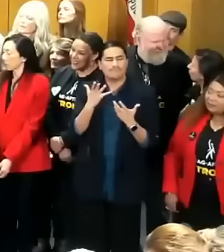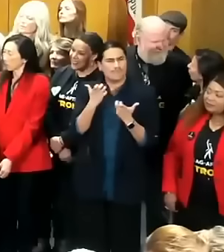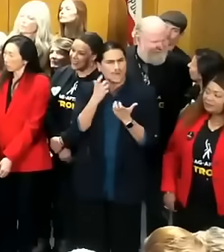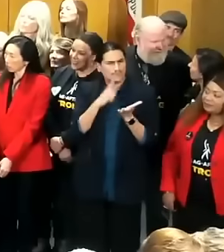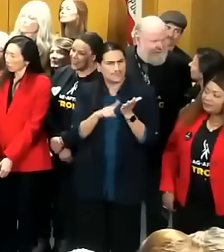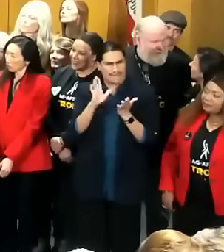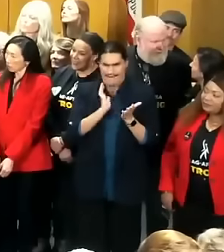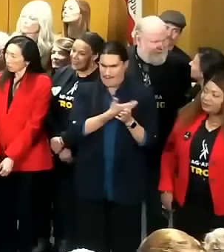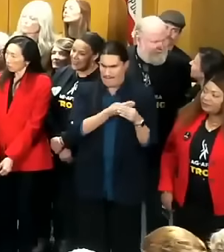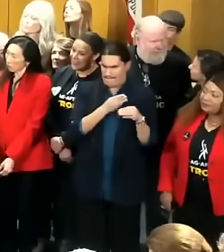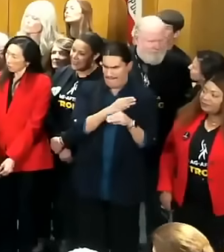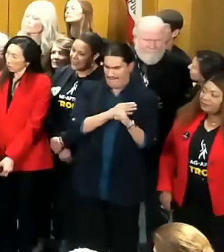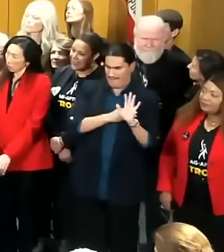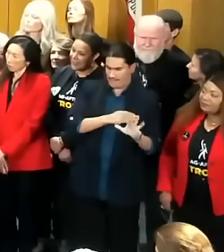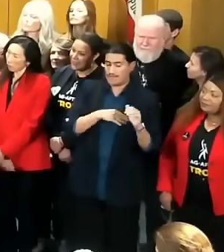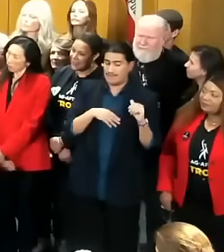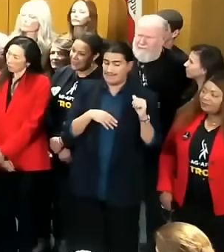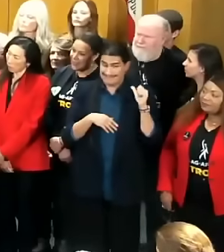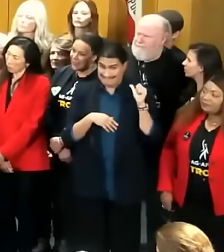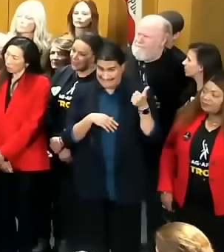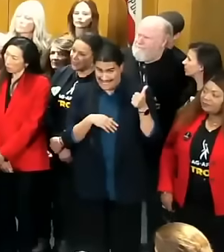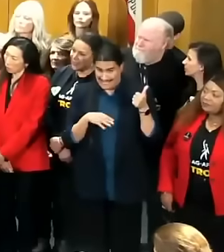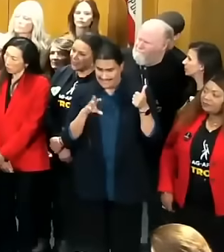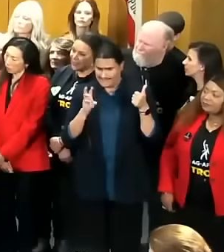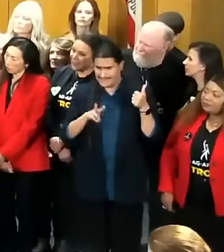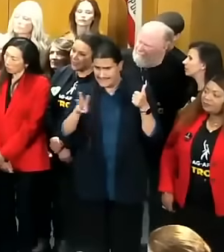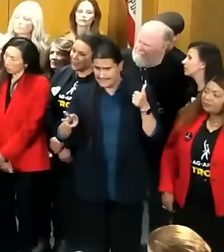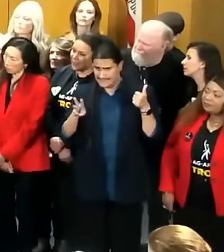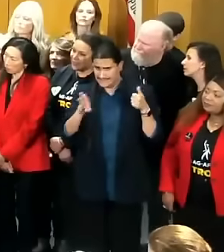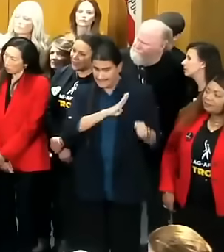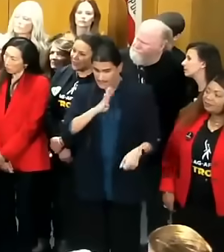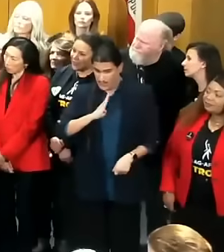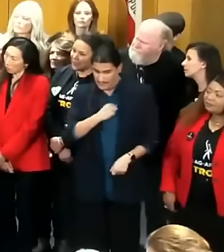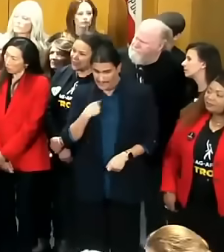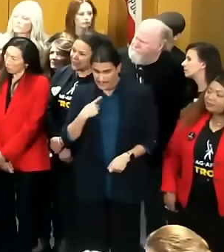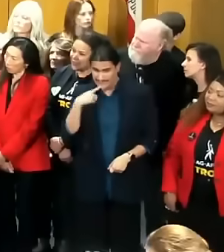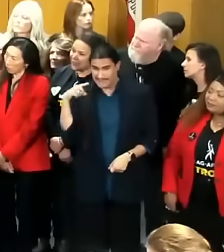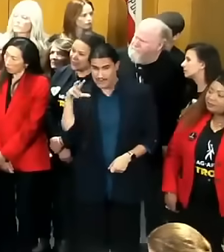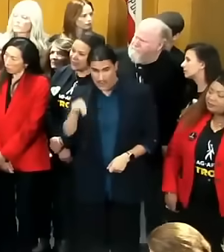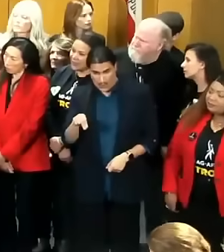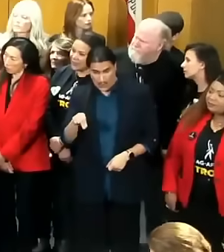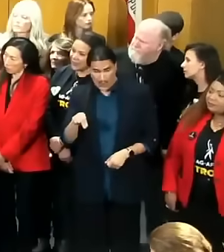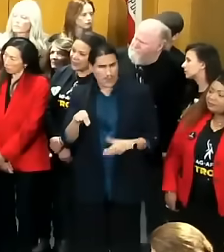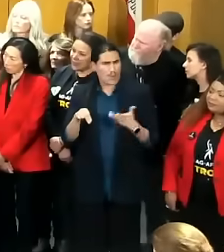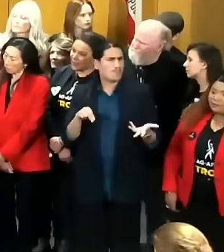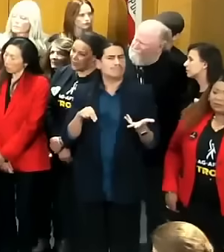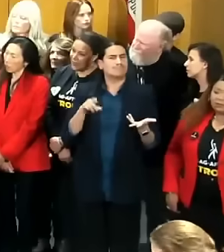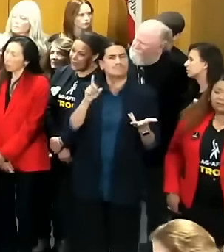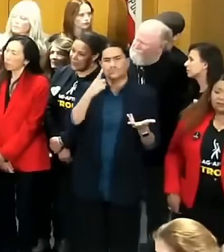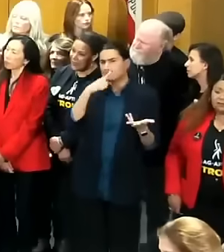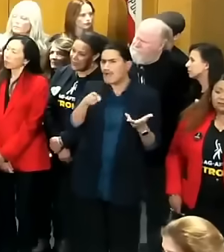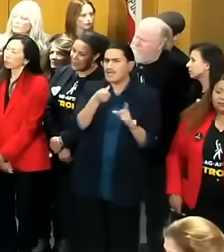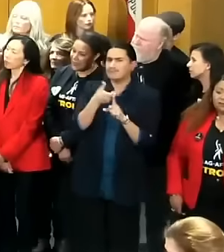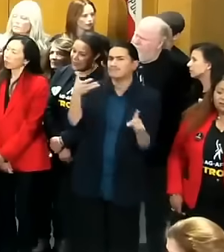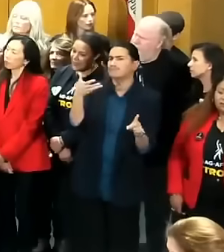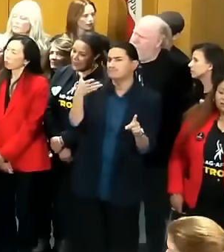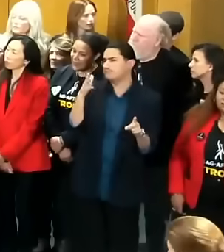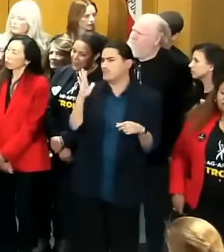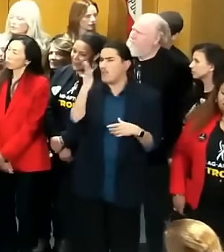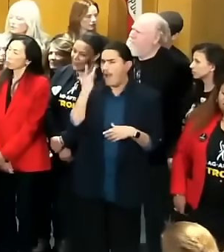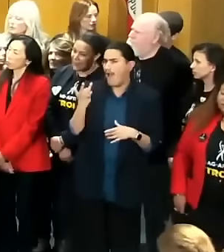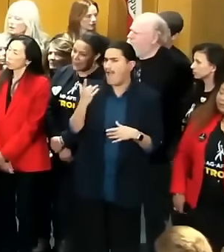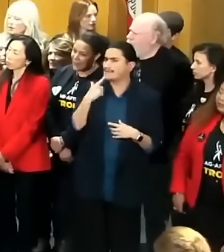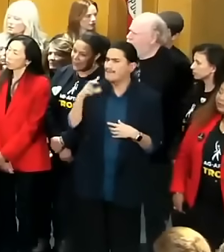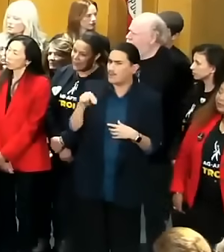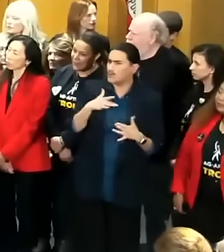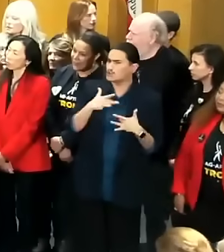our math. So is it 10 of the 66 board members voted no? And can you kind of speak to their concerns?